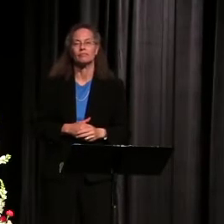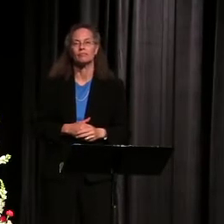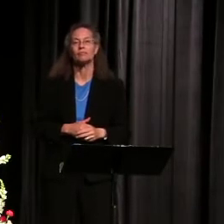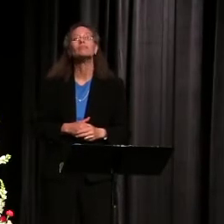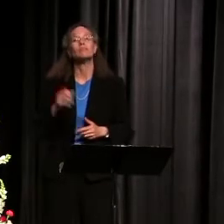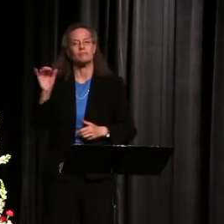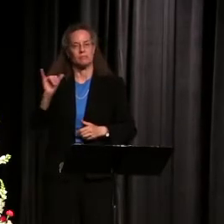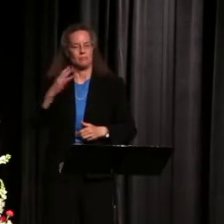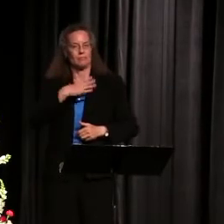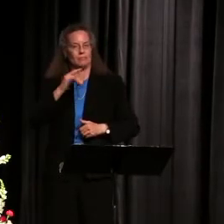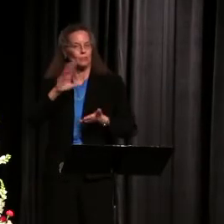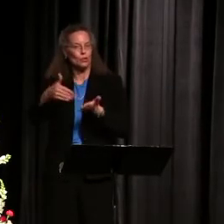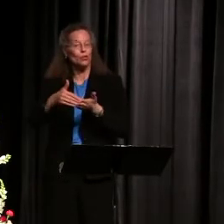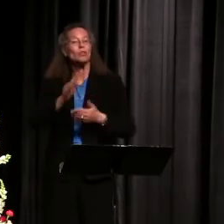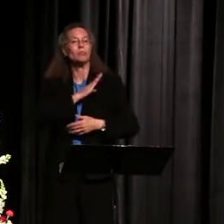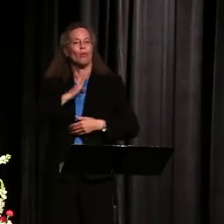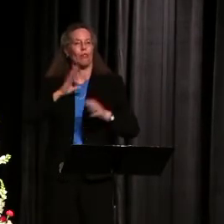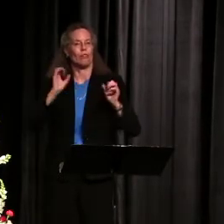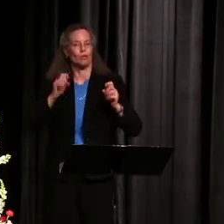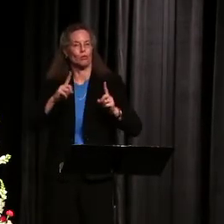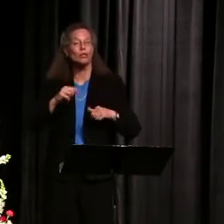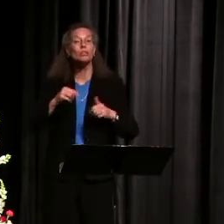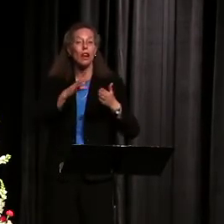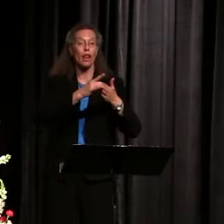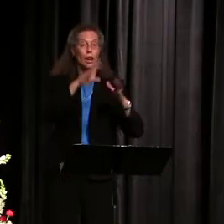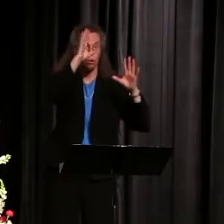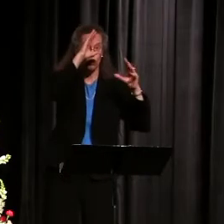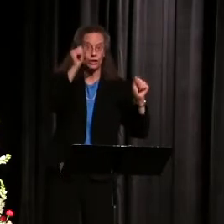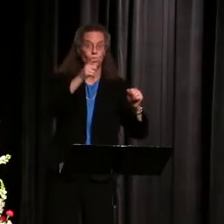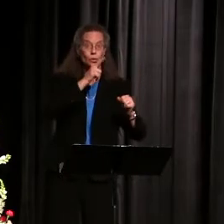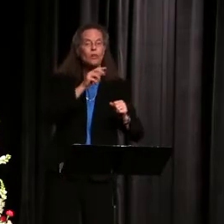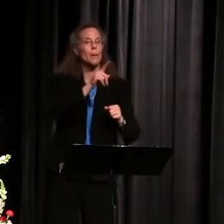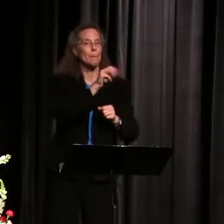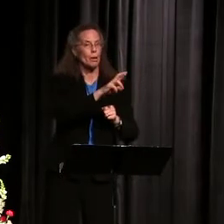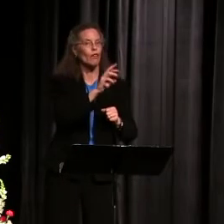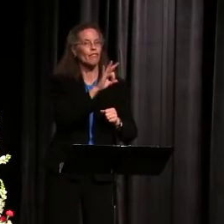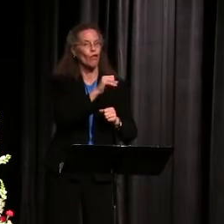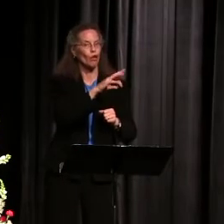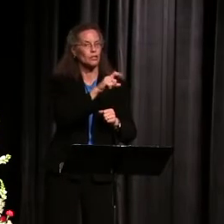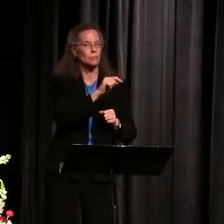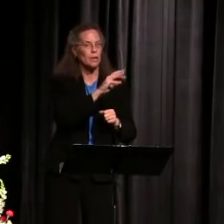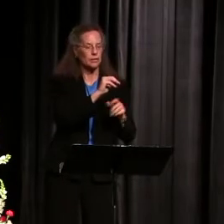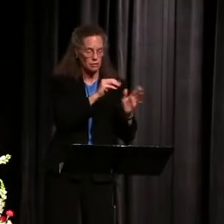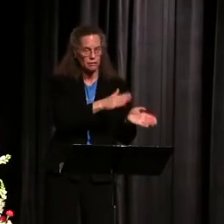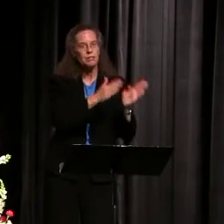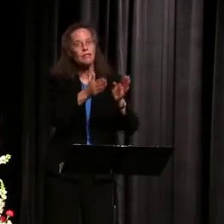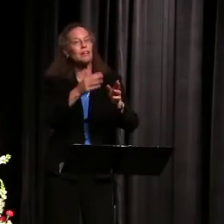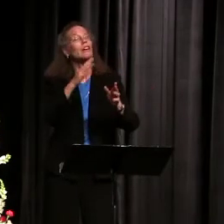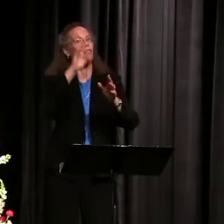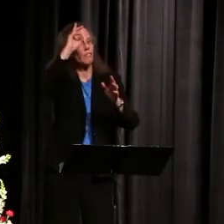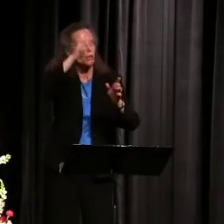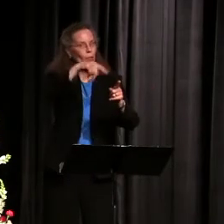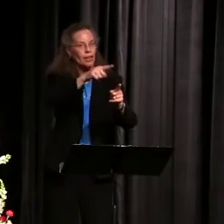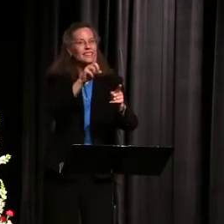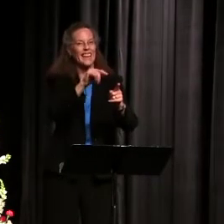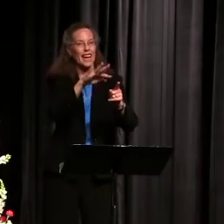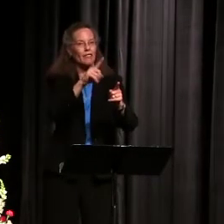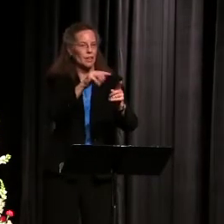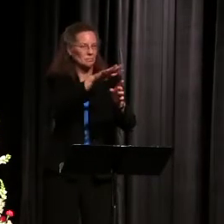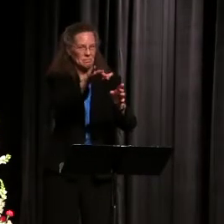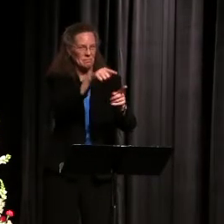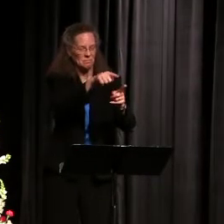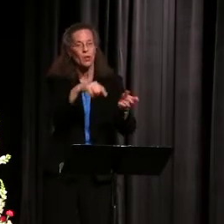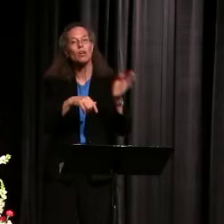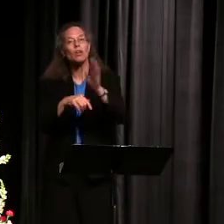I'd also like to introduce our Board of Education, led by our president, Mr. Peter Forsgren, vice president, Mr. Damon Buffum, Mrs.